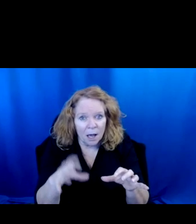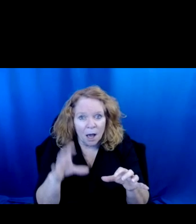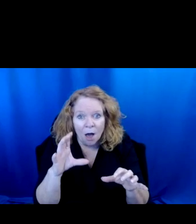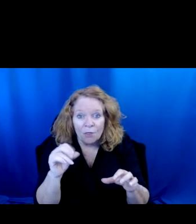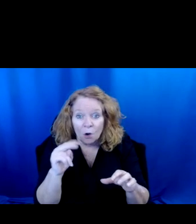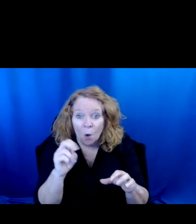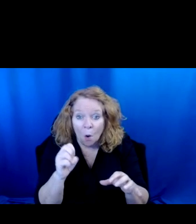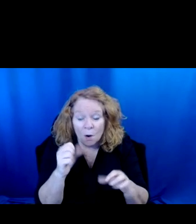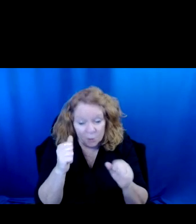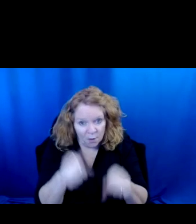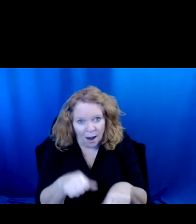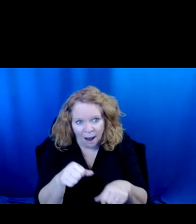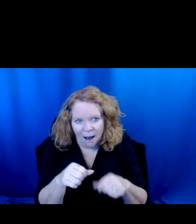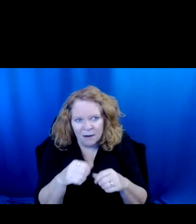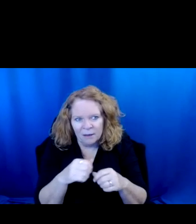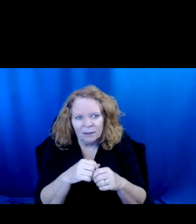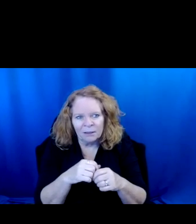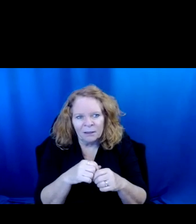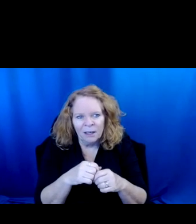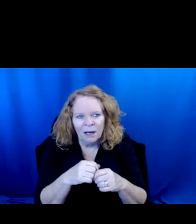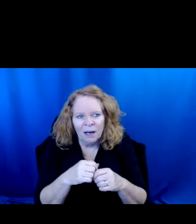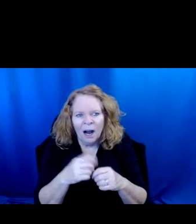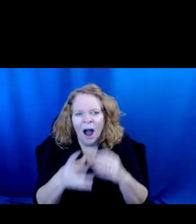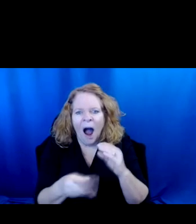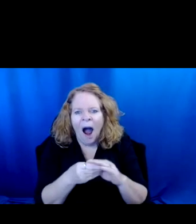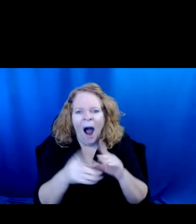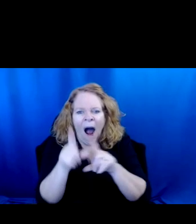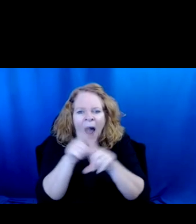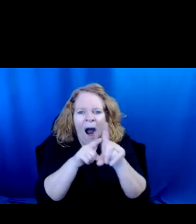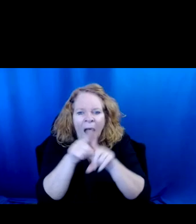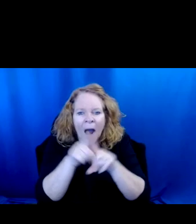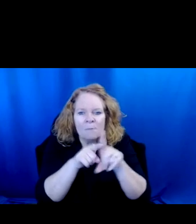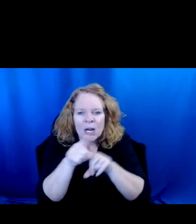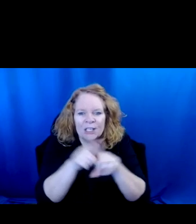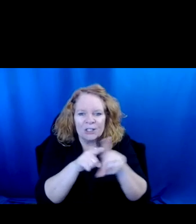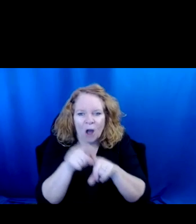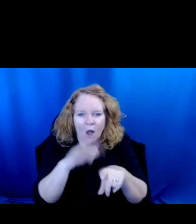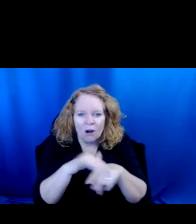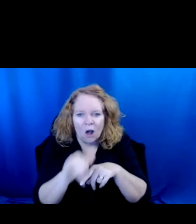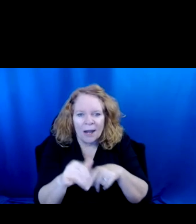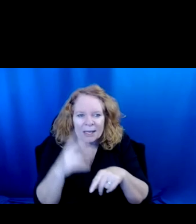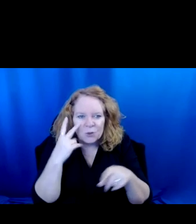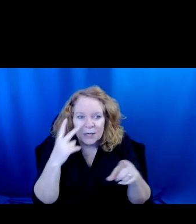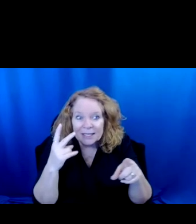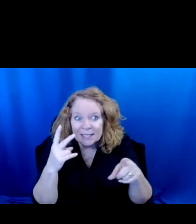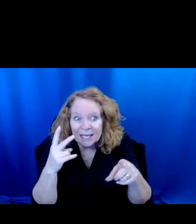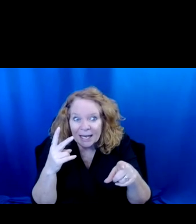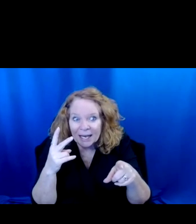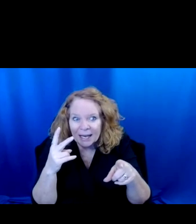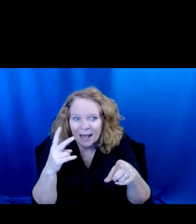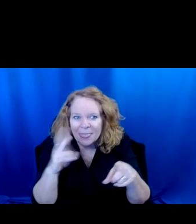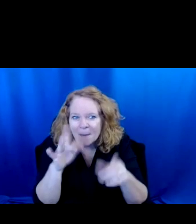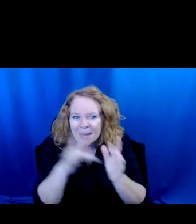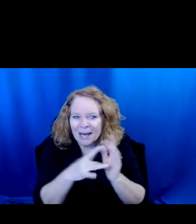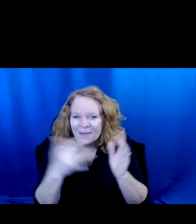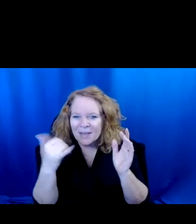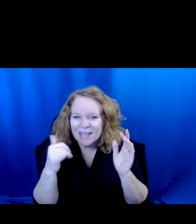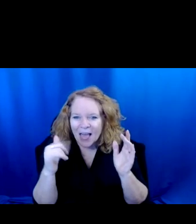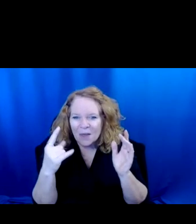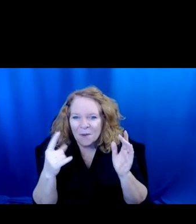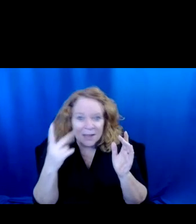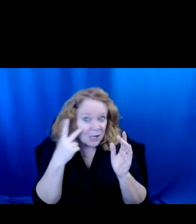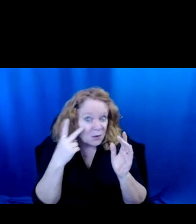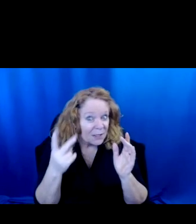can put a star on that cone. Well, I've got a spare star. Let's stick a star on there. Yeah, there's one for little